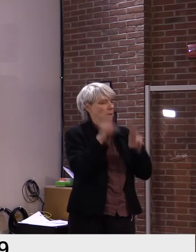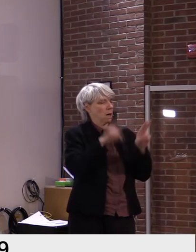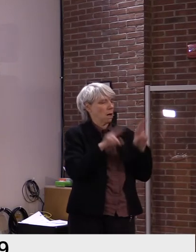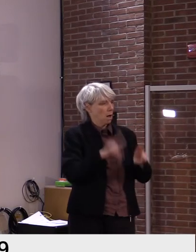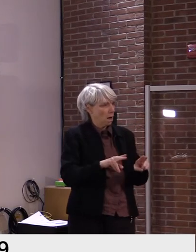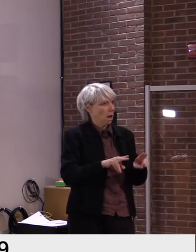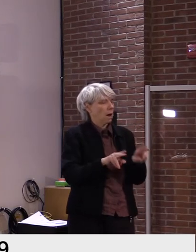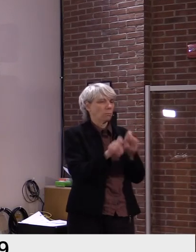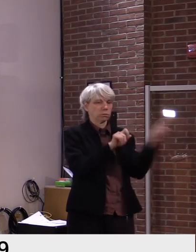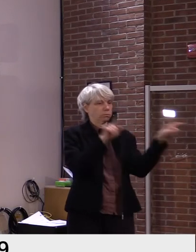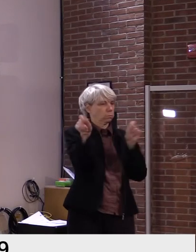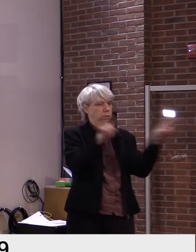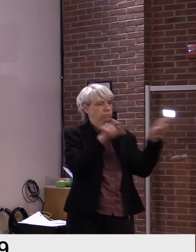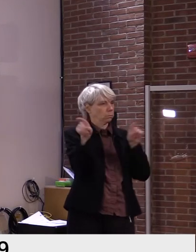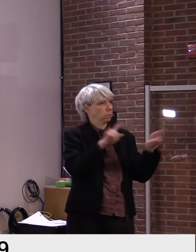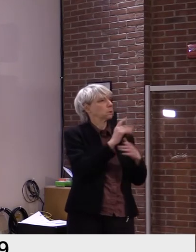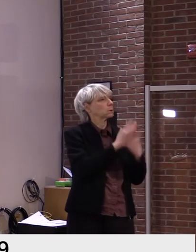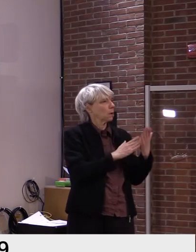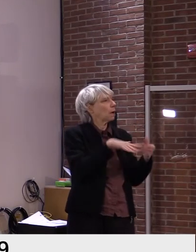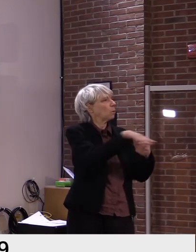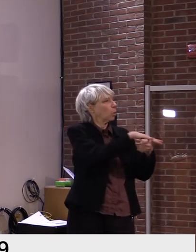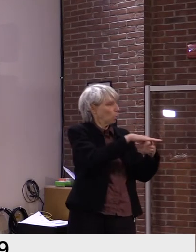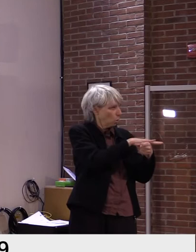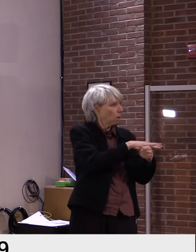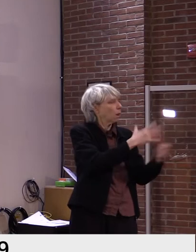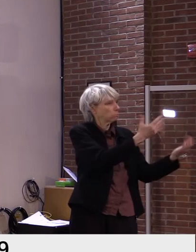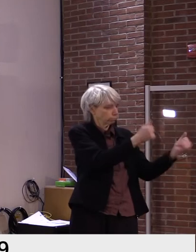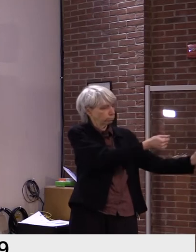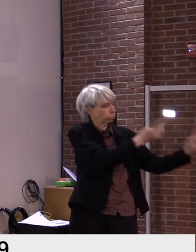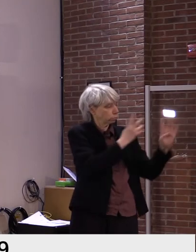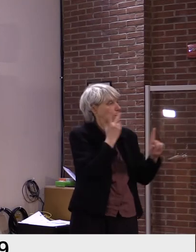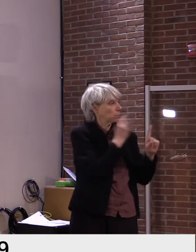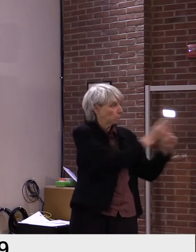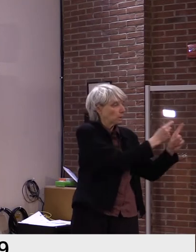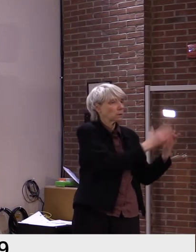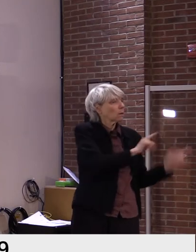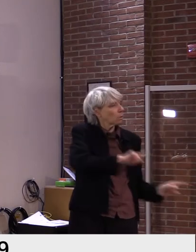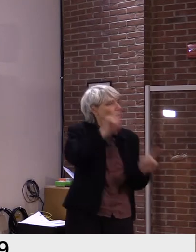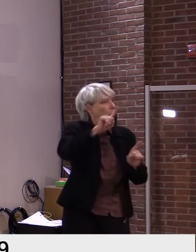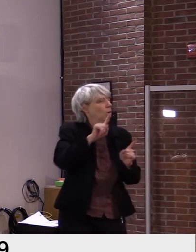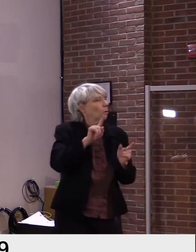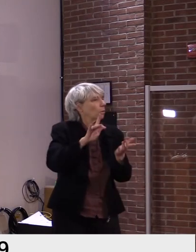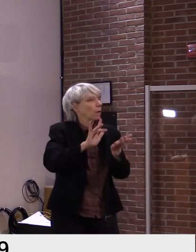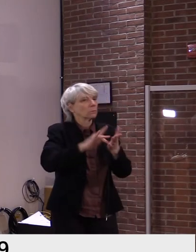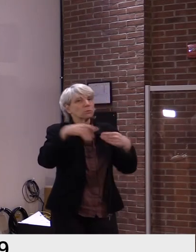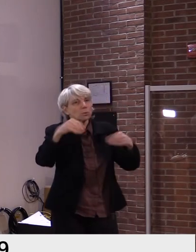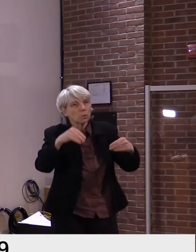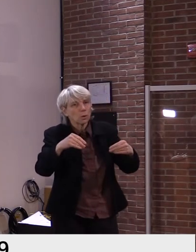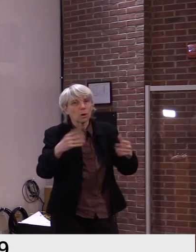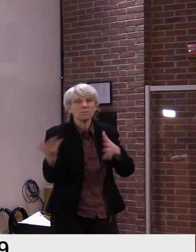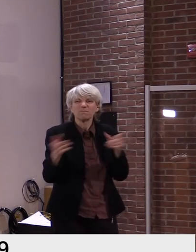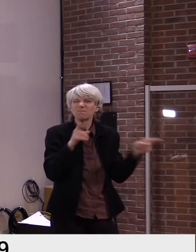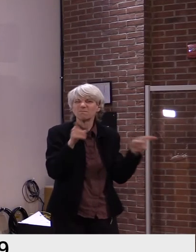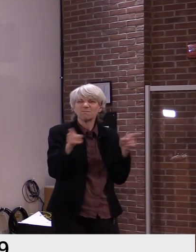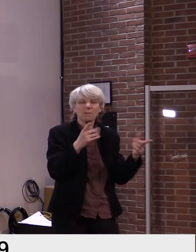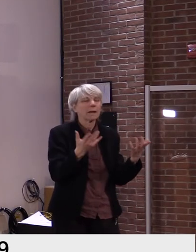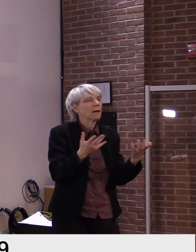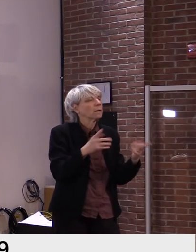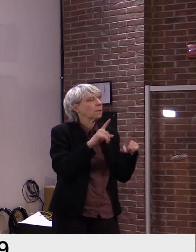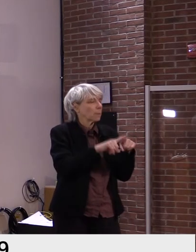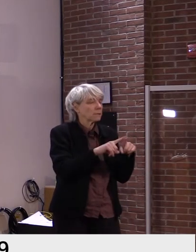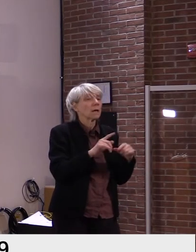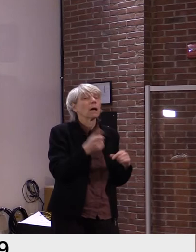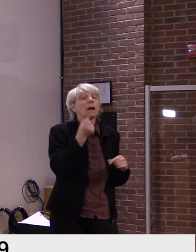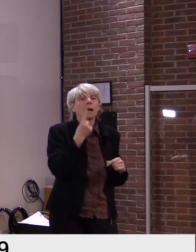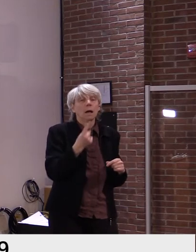get the list to Walgreens of that particular school or that school district or that area in which we're vaccinating. I